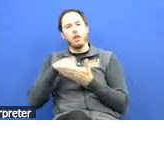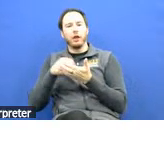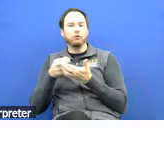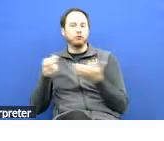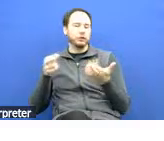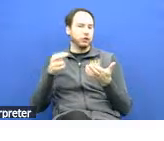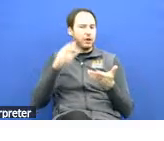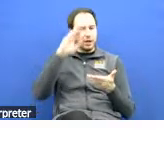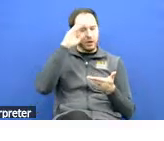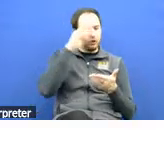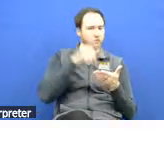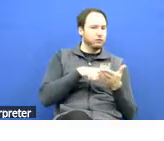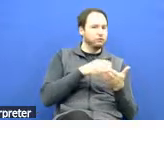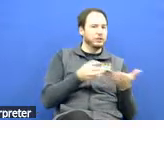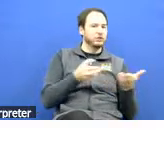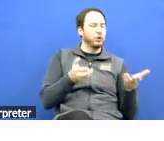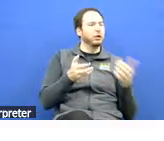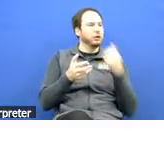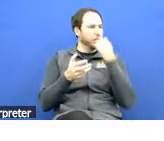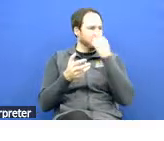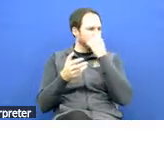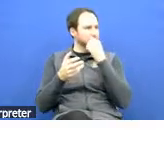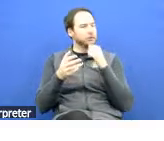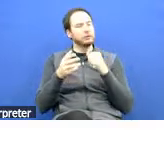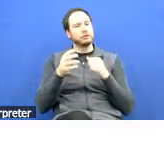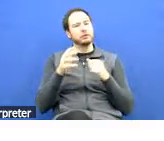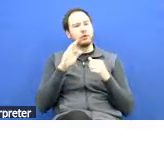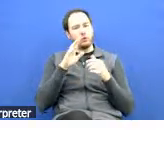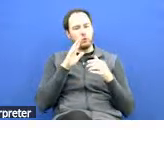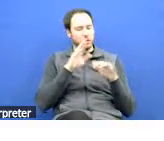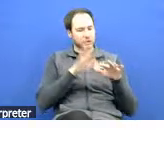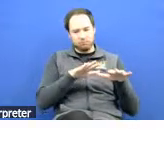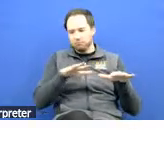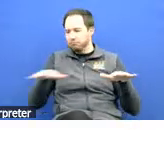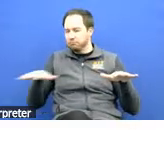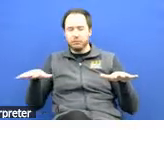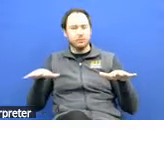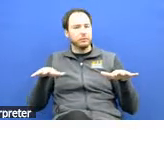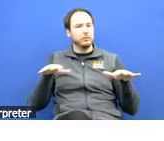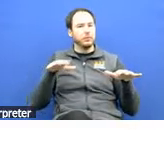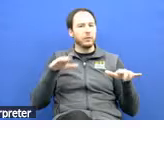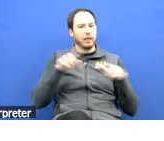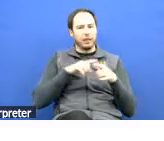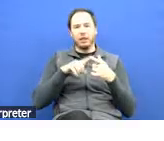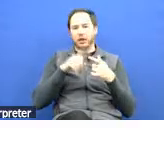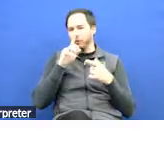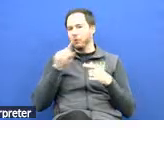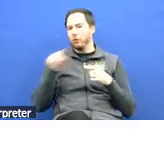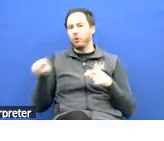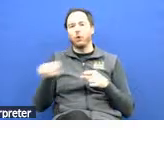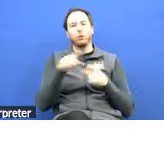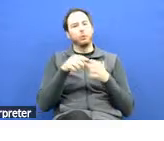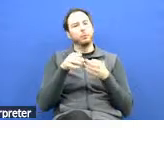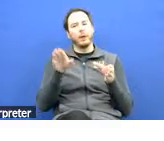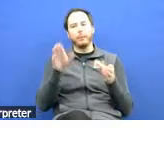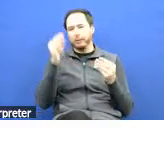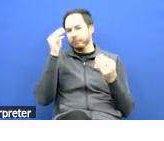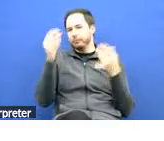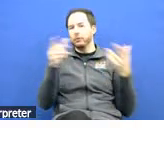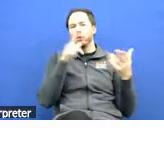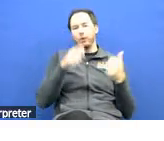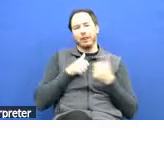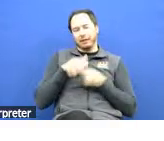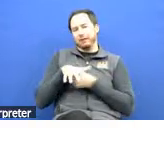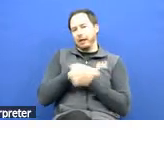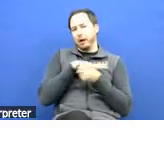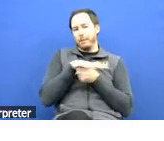of other resources. And that will have the details, and that will actually also go out to public comment. Landowners will get notice of that